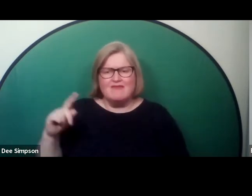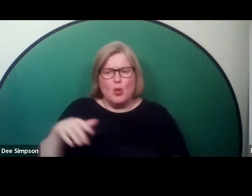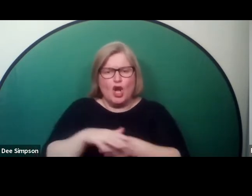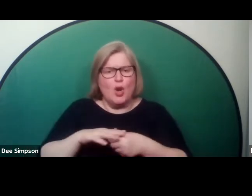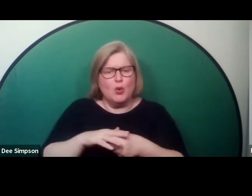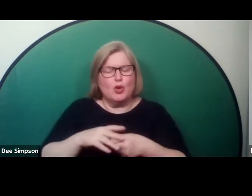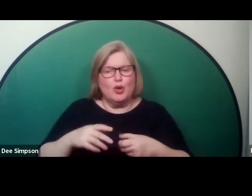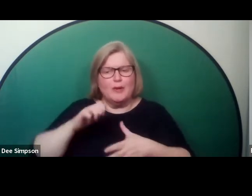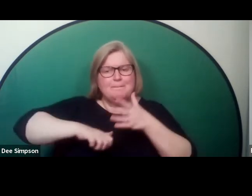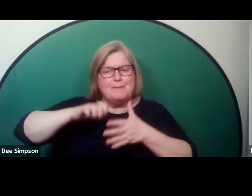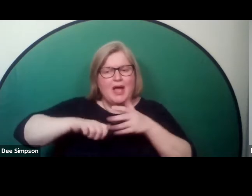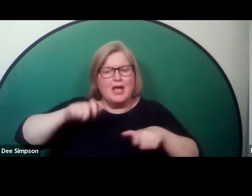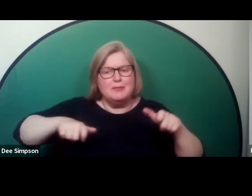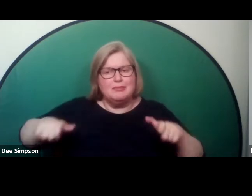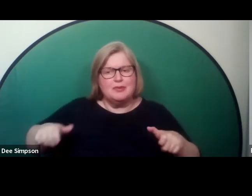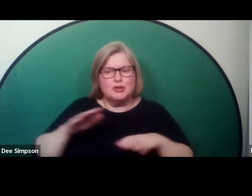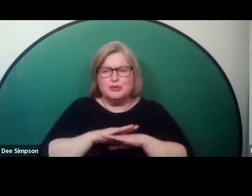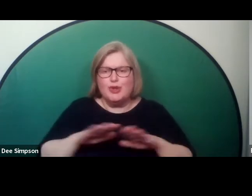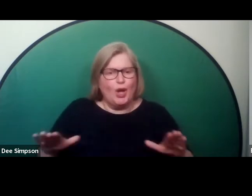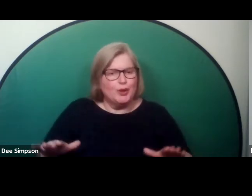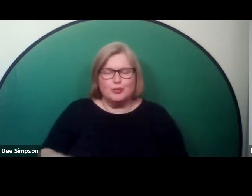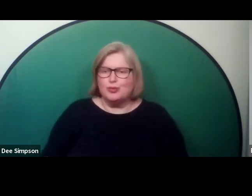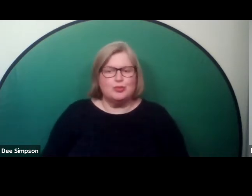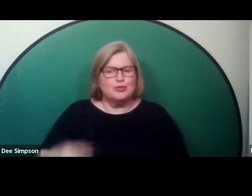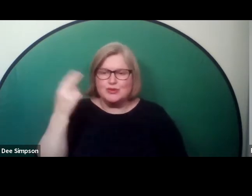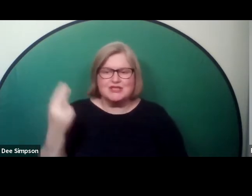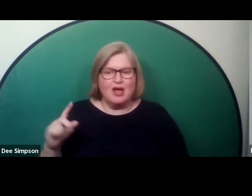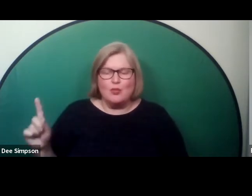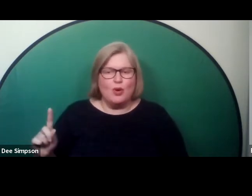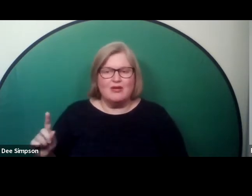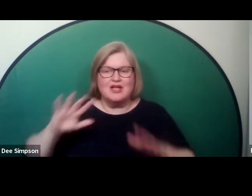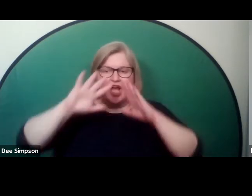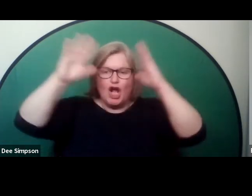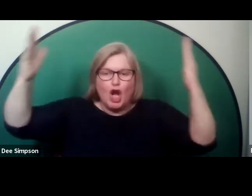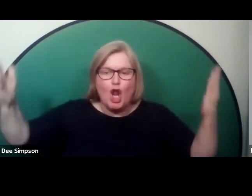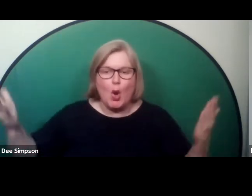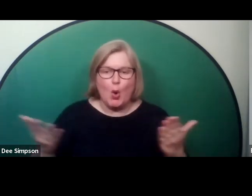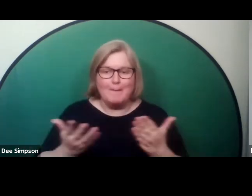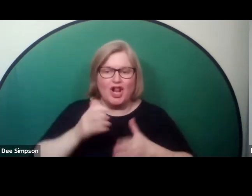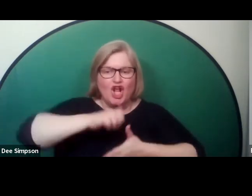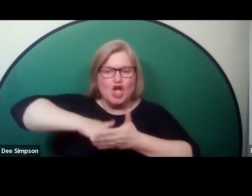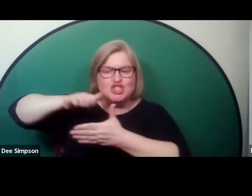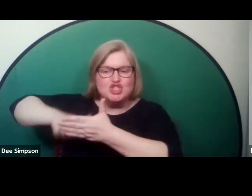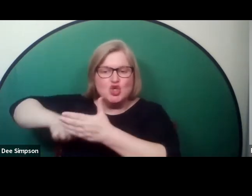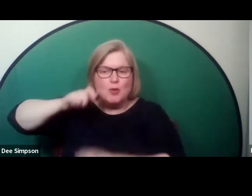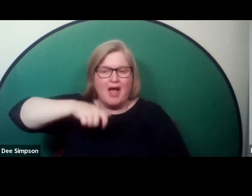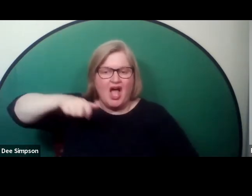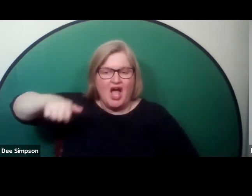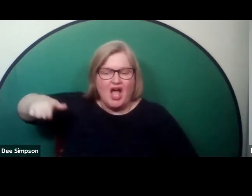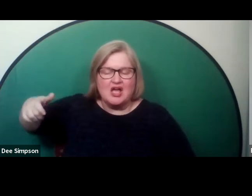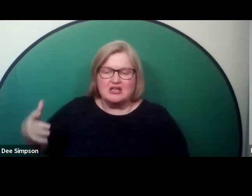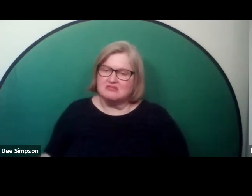consumers. It's for, everything's designed for this supposed global consumer, okay? And this really doesn't help